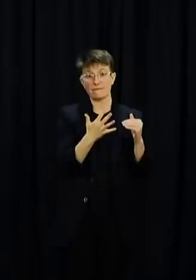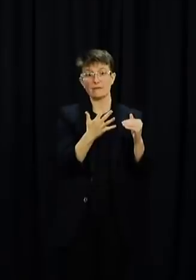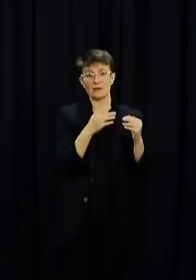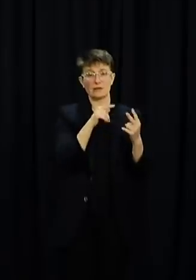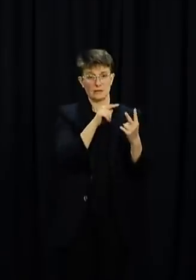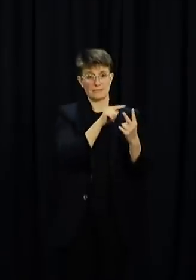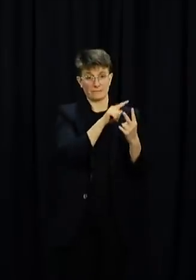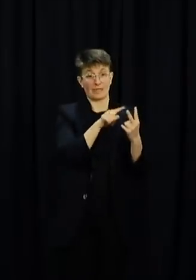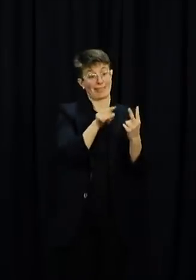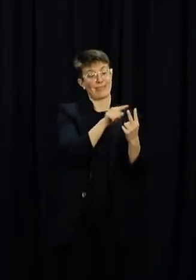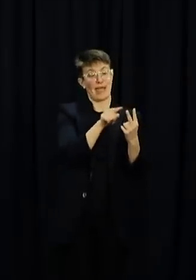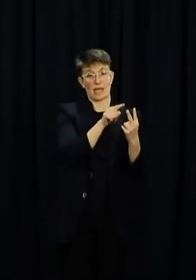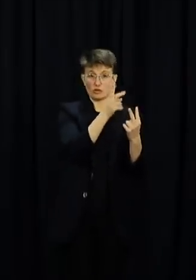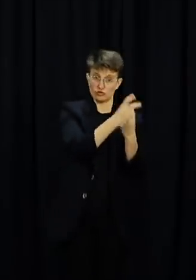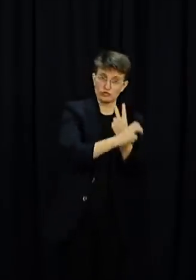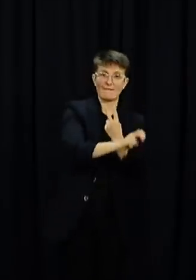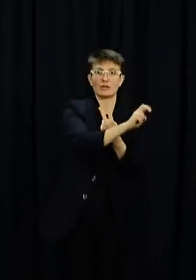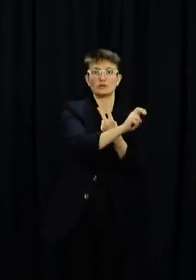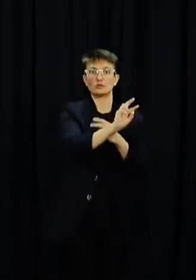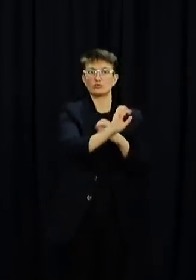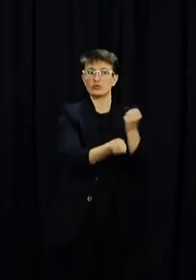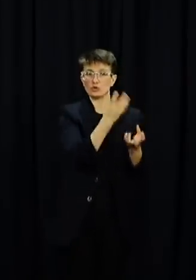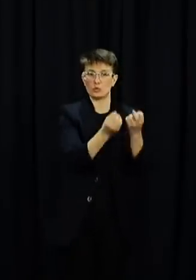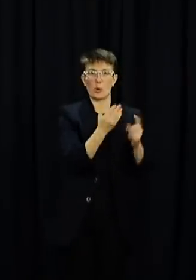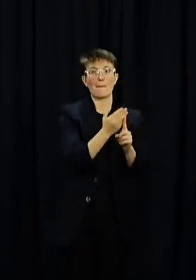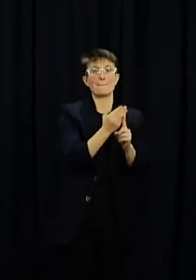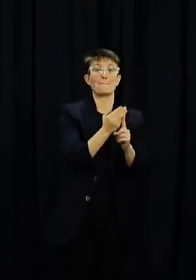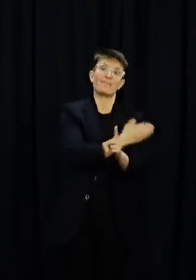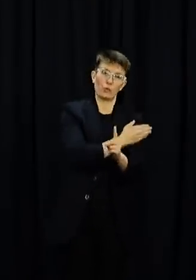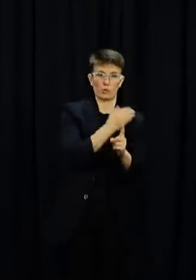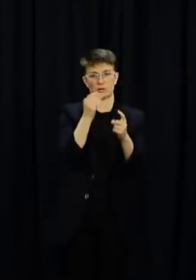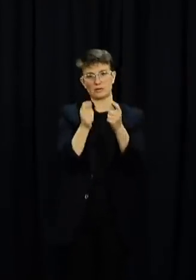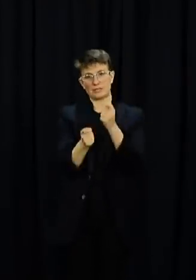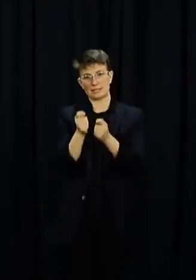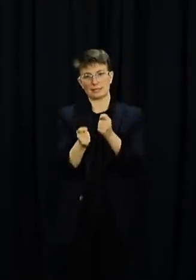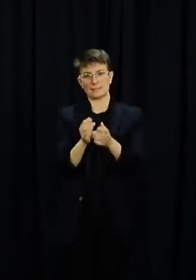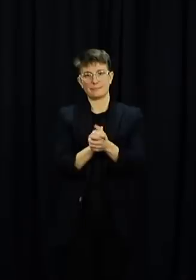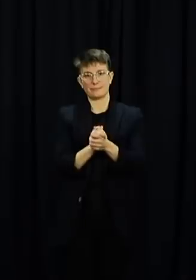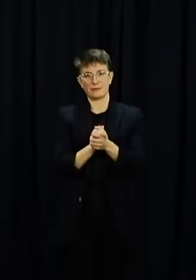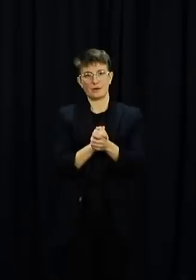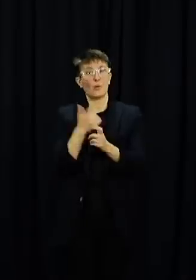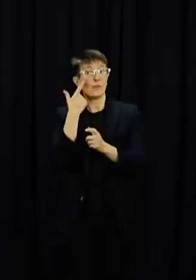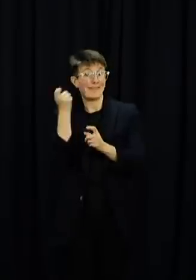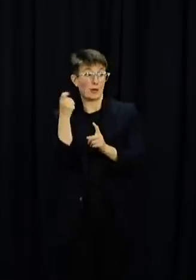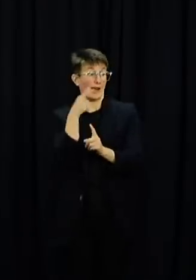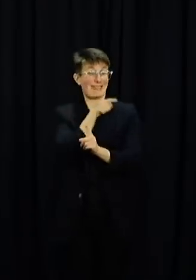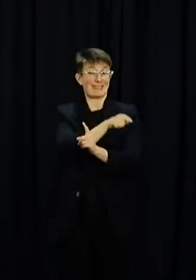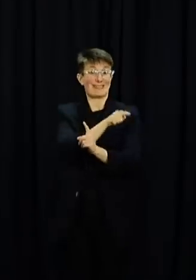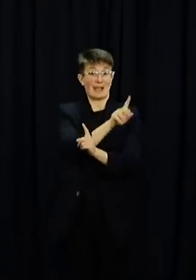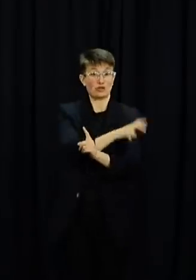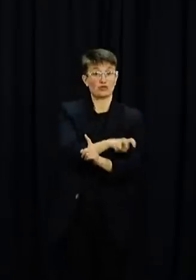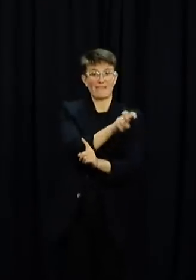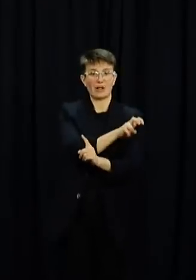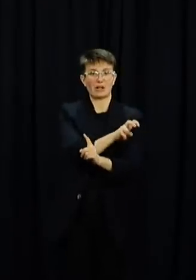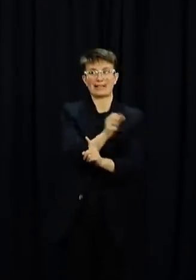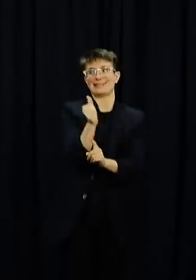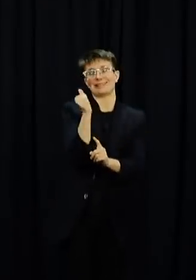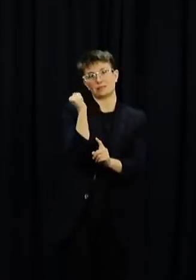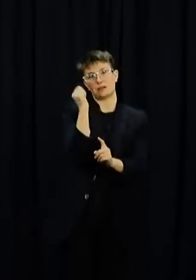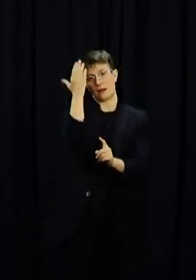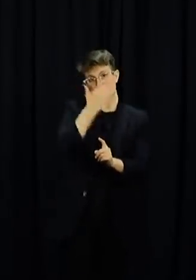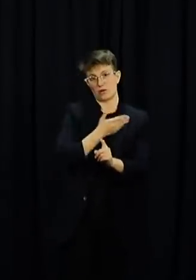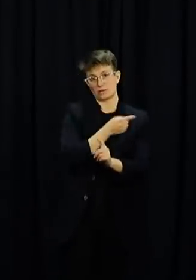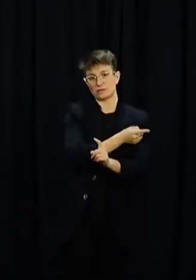They had made the trip to Rotorua over the weekend. That information was elicited late last evening, and then we, with a